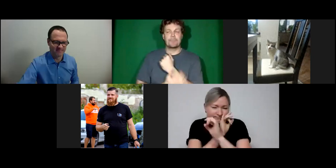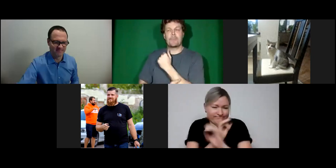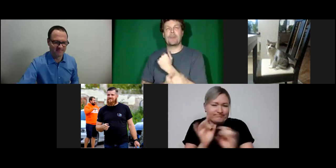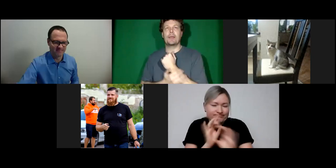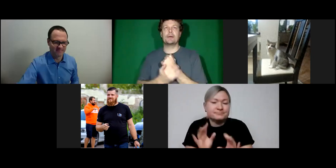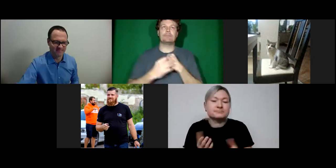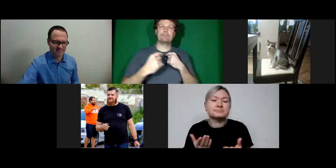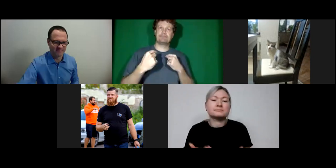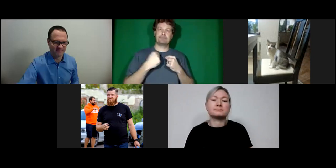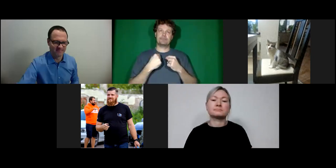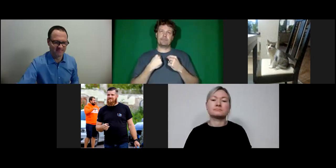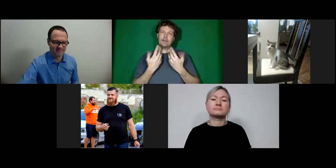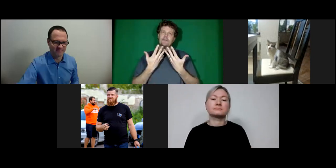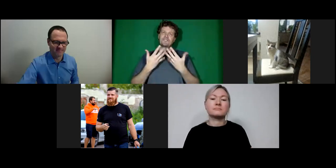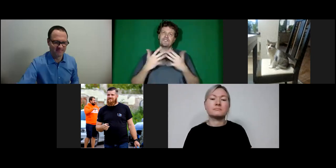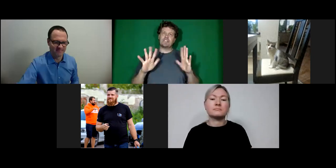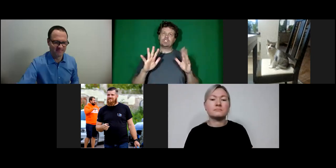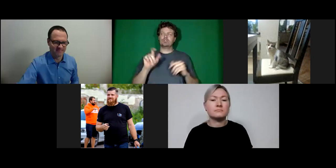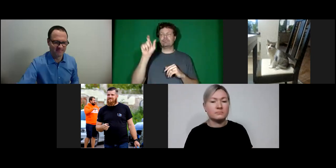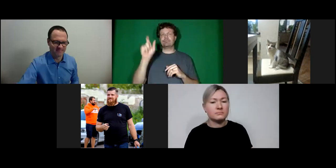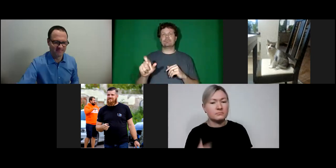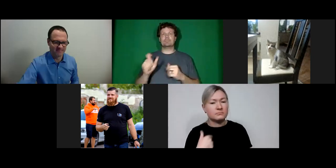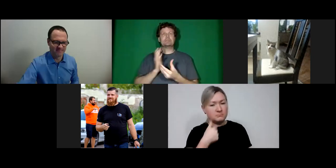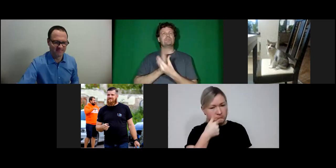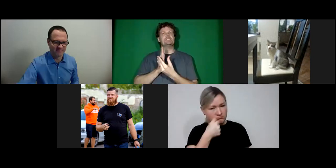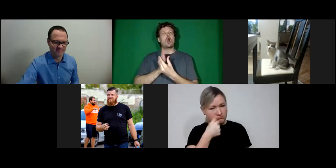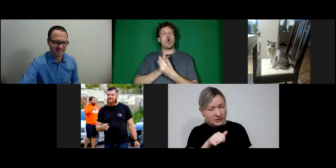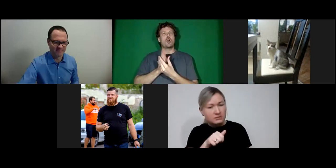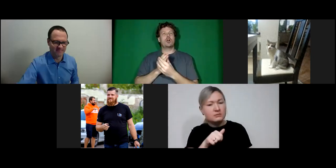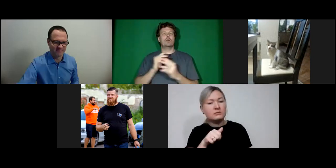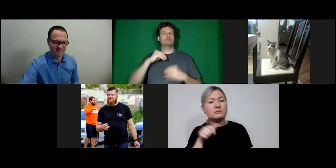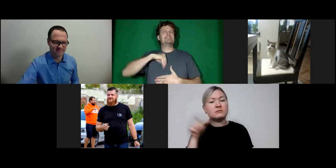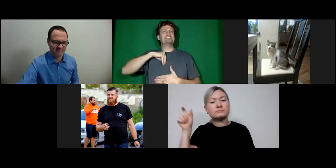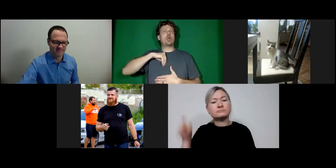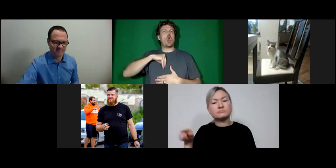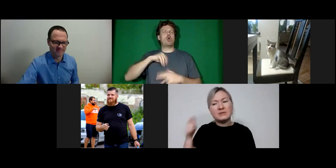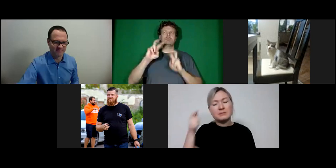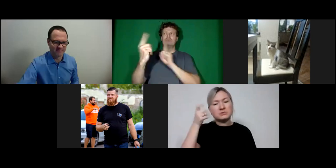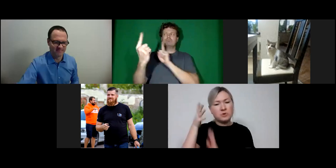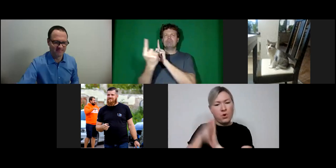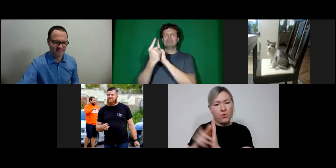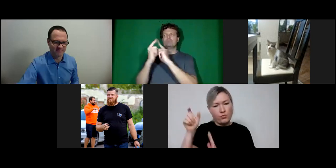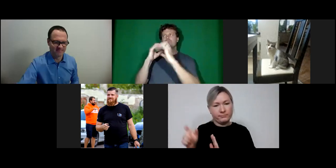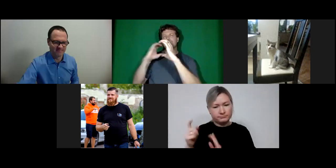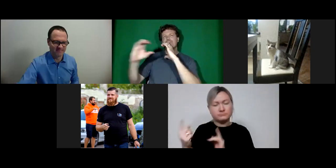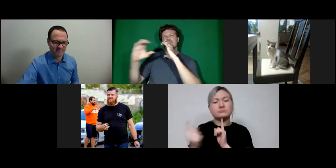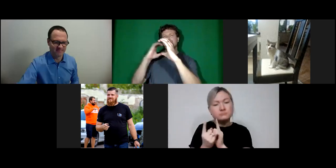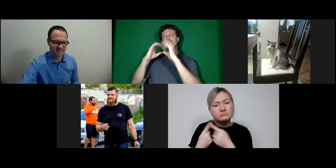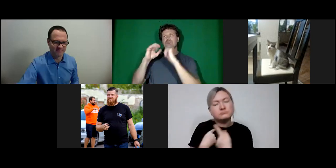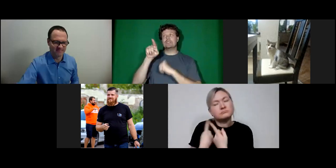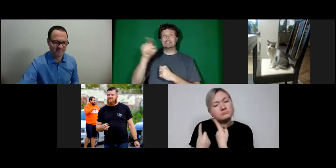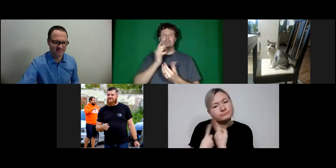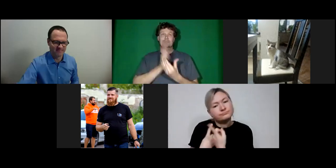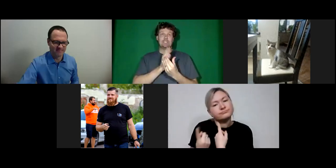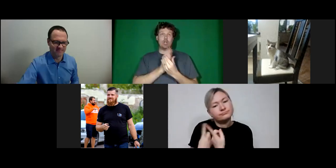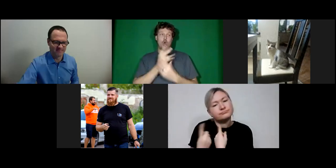And so I want to share with you, how did that work, being the only deaf player with all hearing players? So I